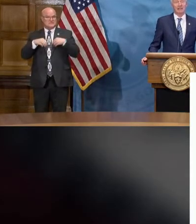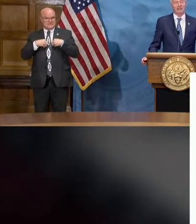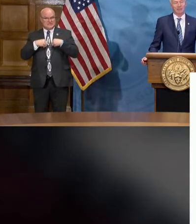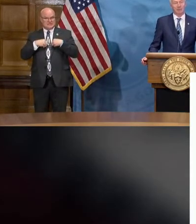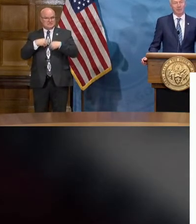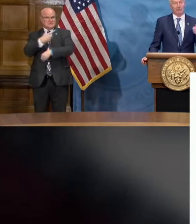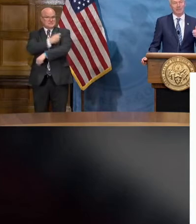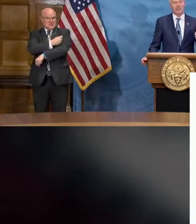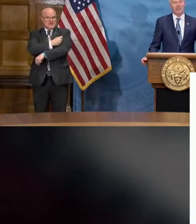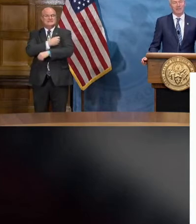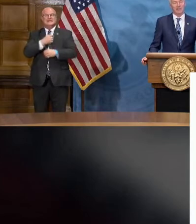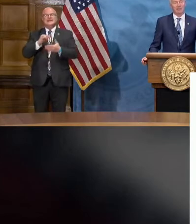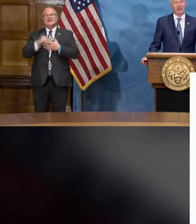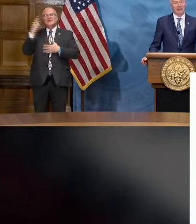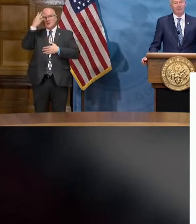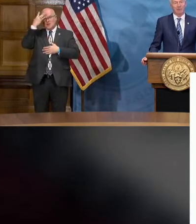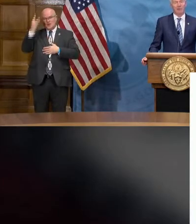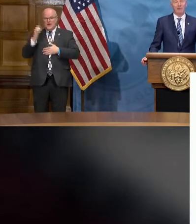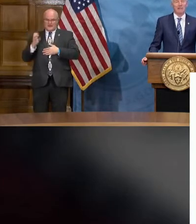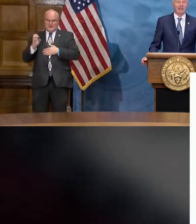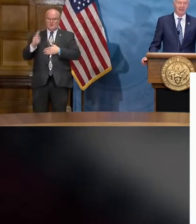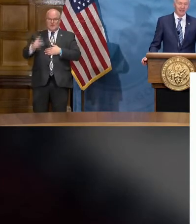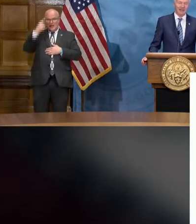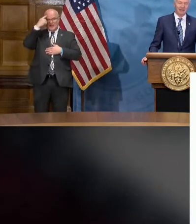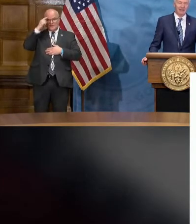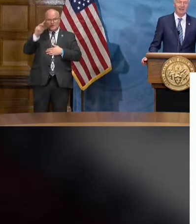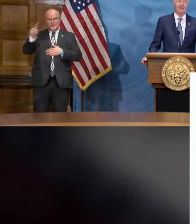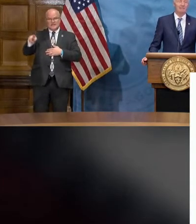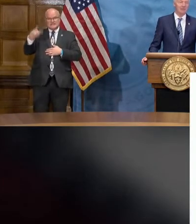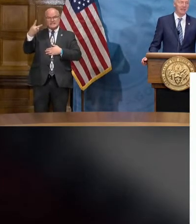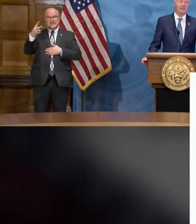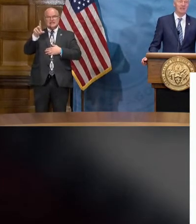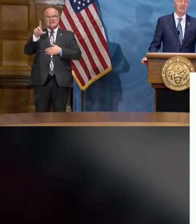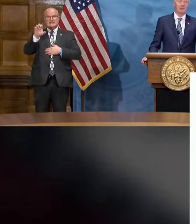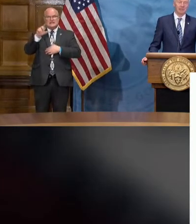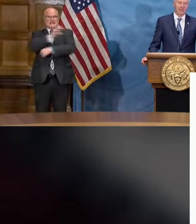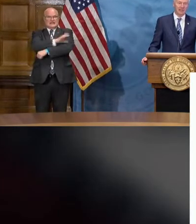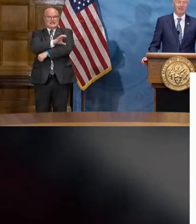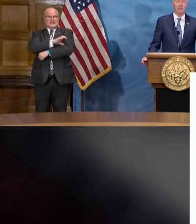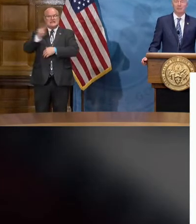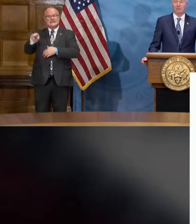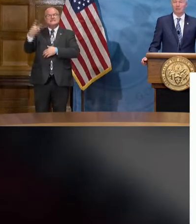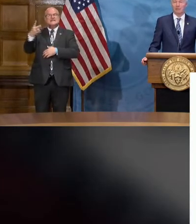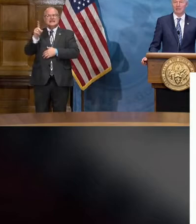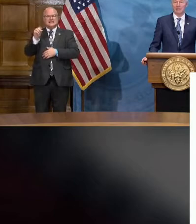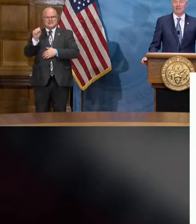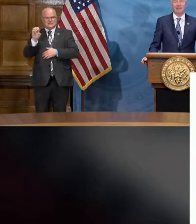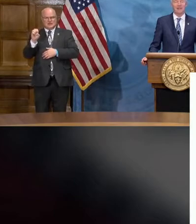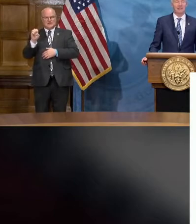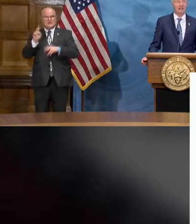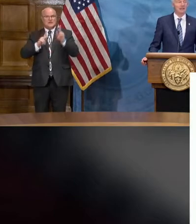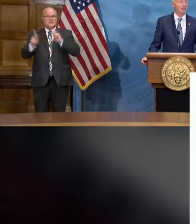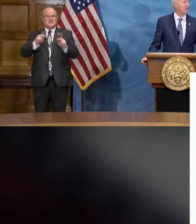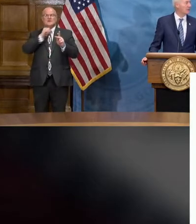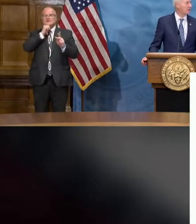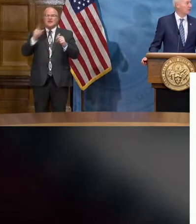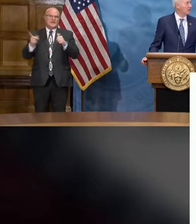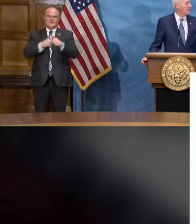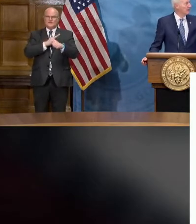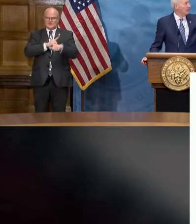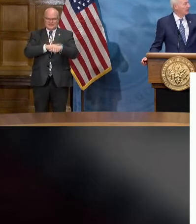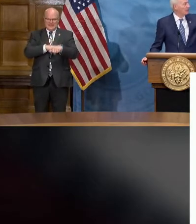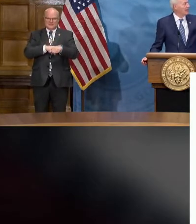facilities, and that's one of the reasons they go back for a second clinic for the second dose and to get those that were not vaccinated on the first